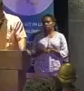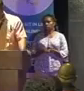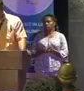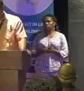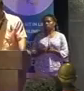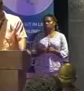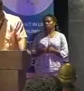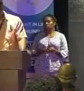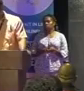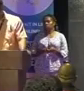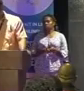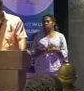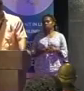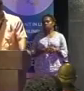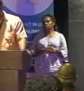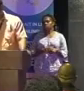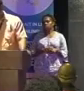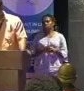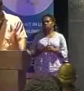to